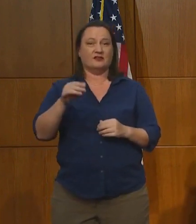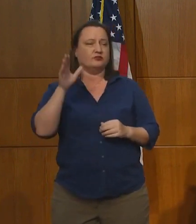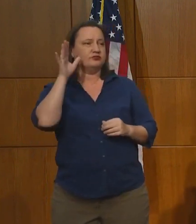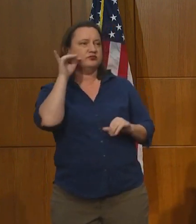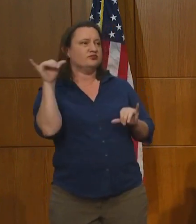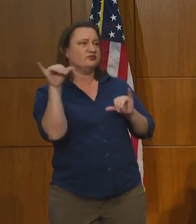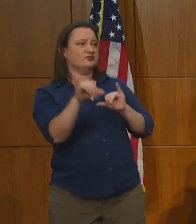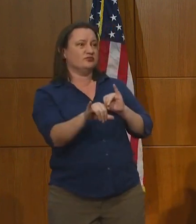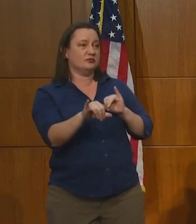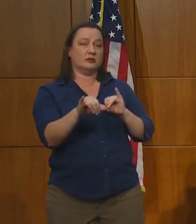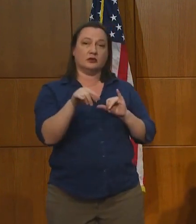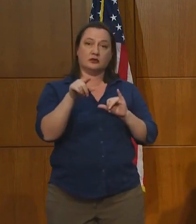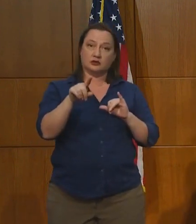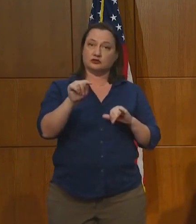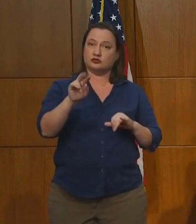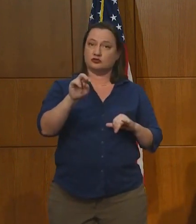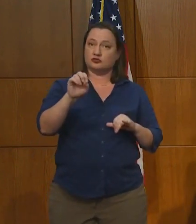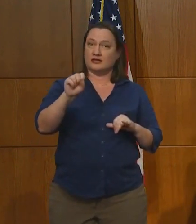you're trespassing.